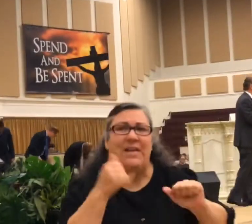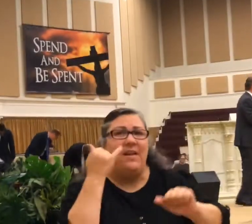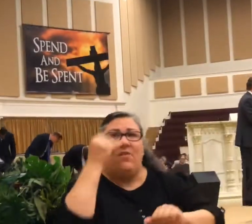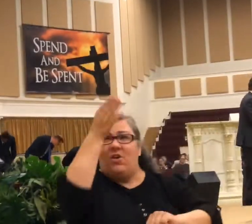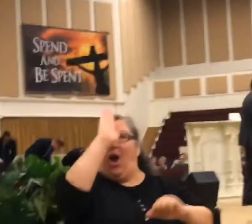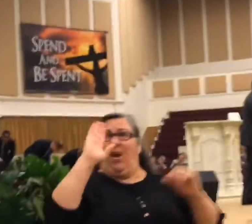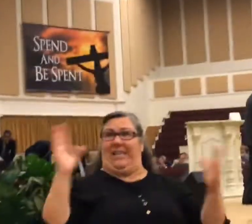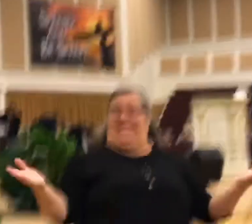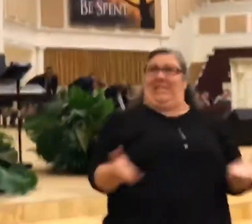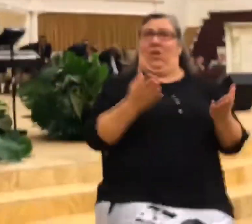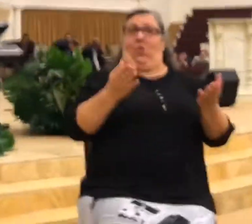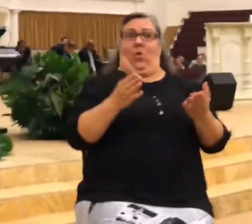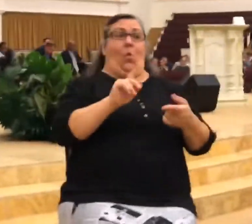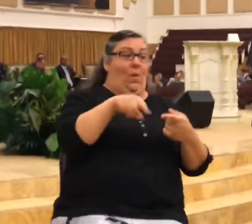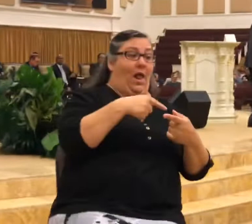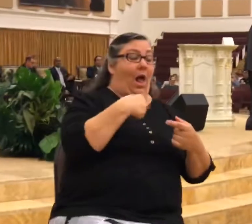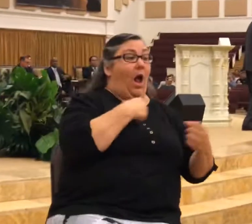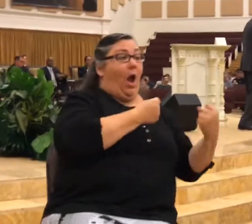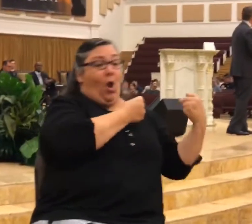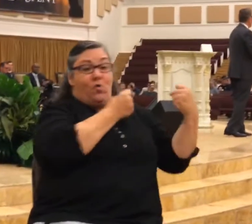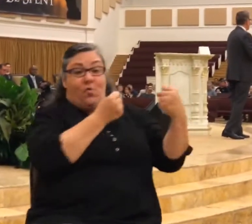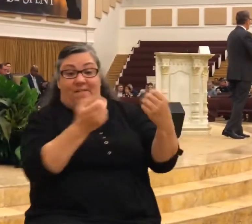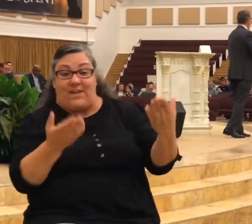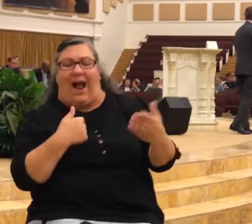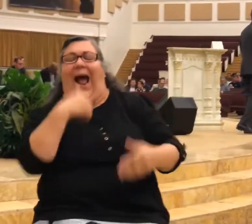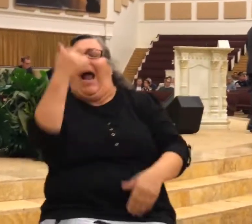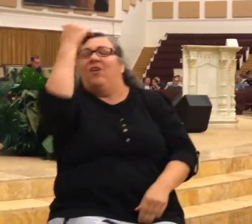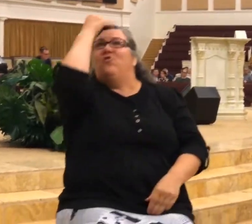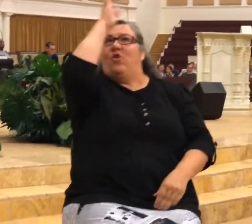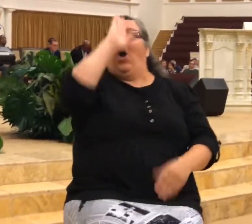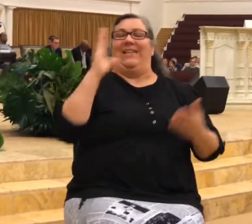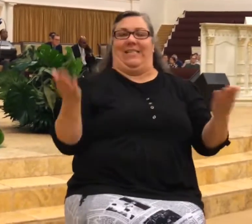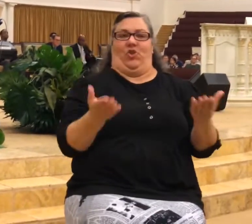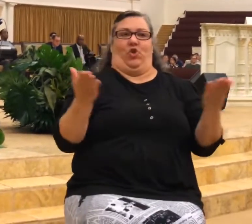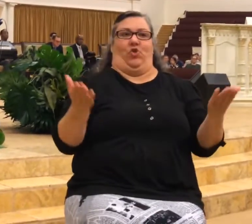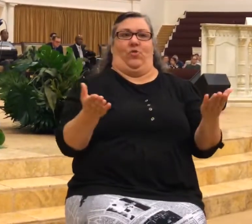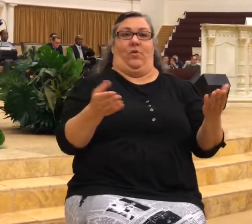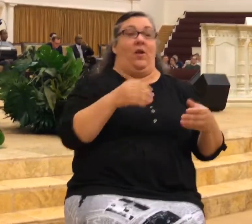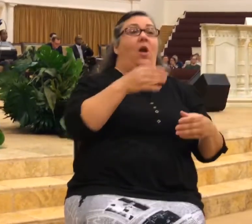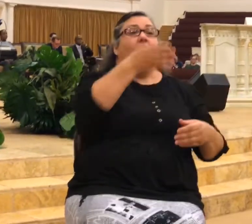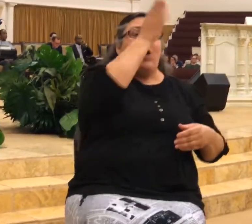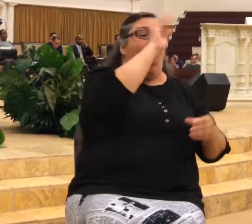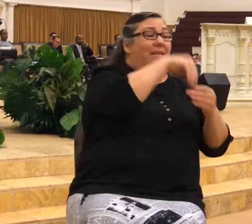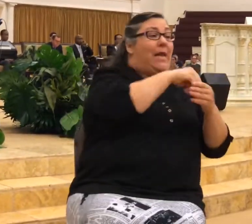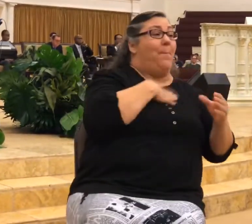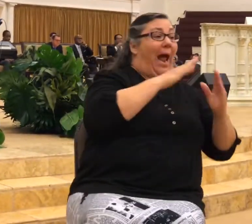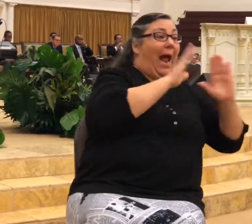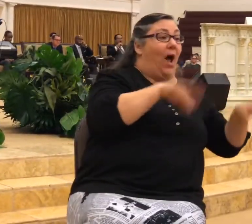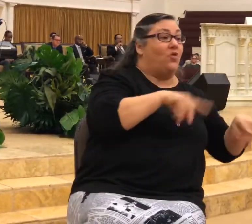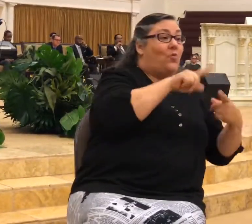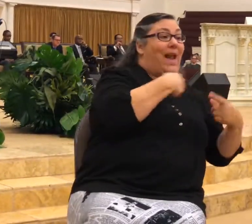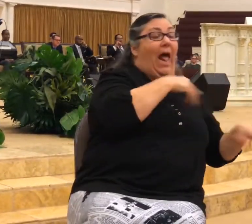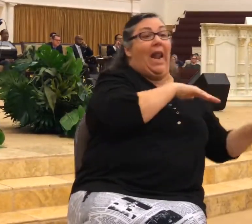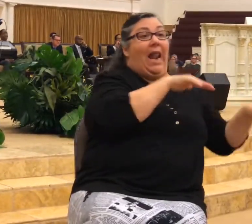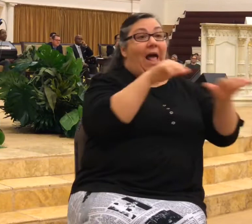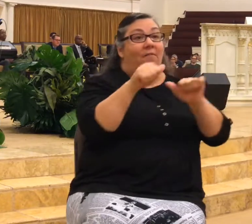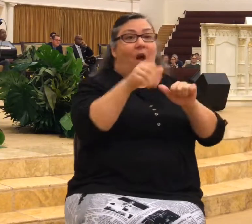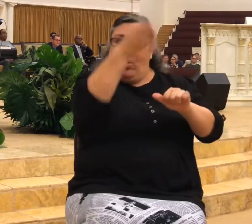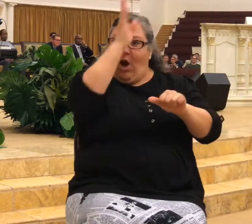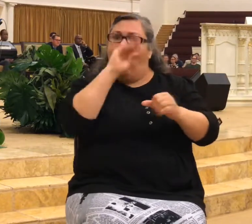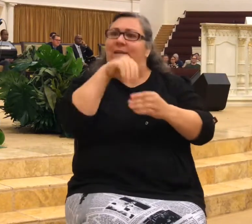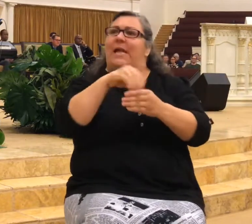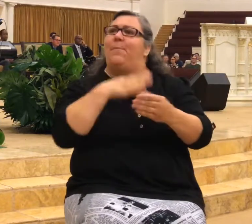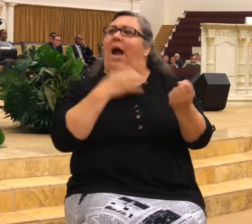be in this building when we got here tonight. He was at my house when I left. He was in the car. We got in the vehicle